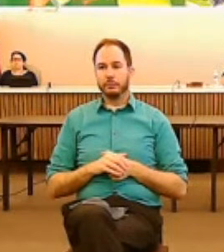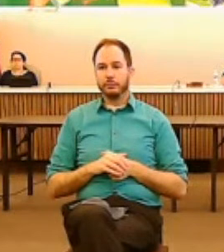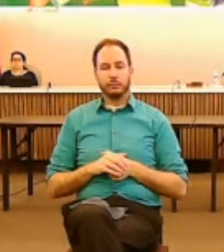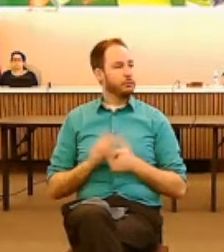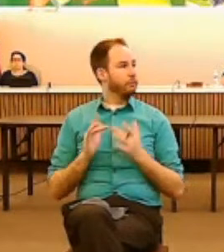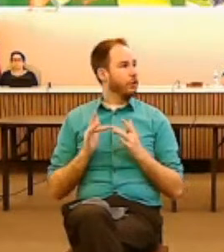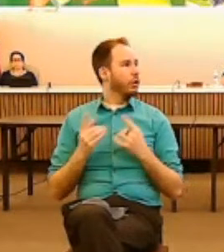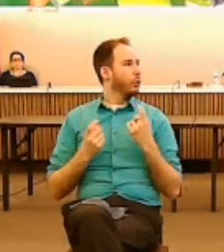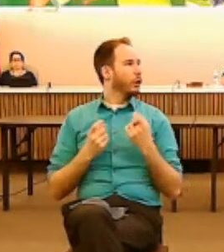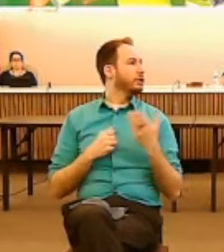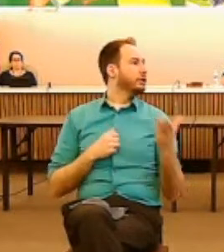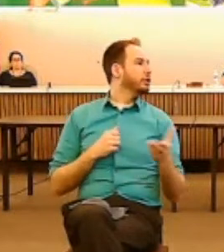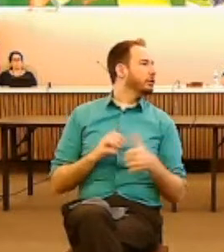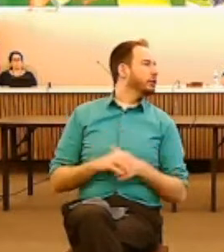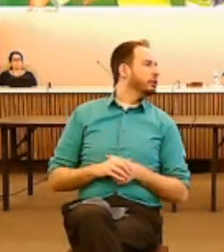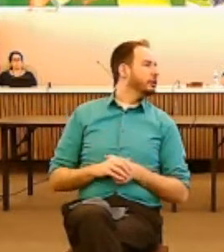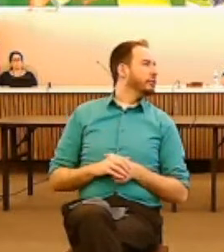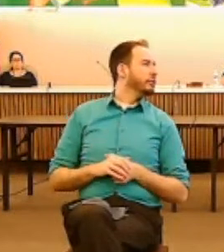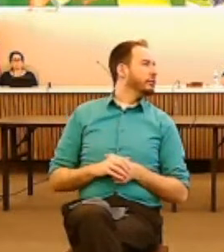Anything online?